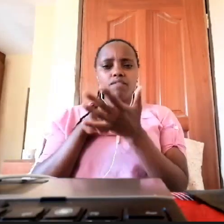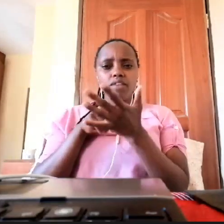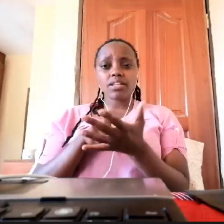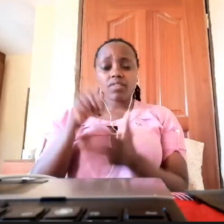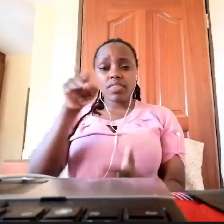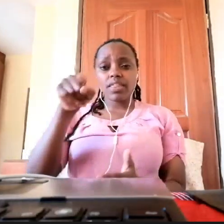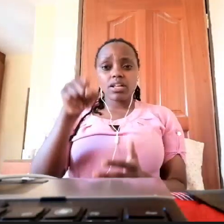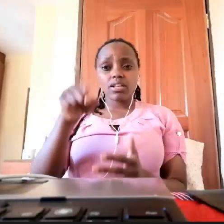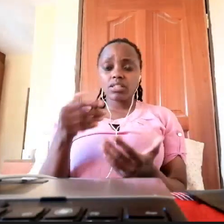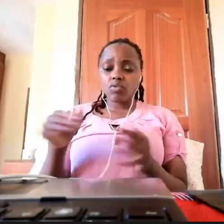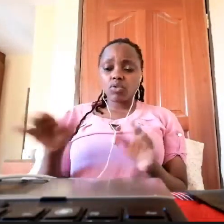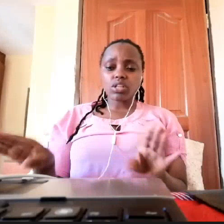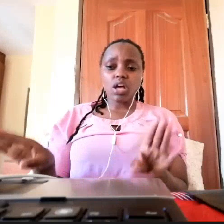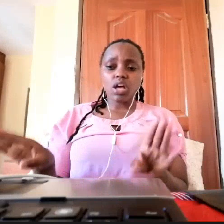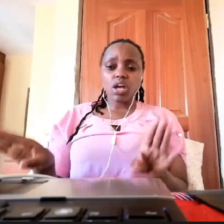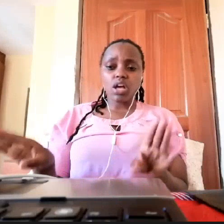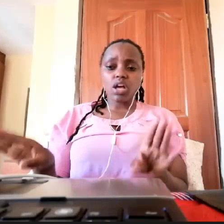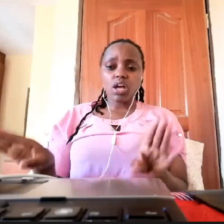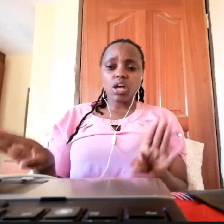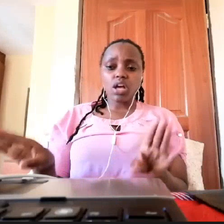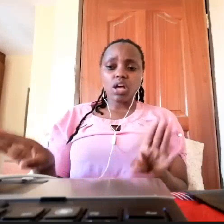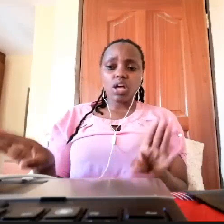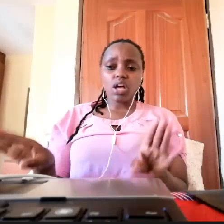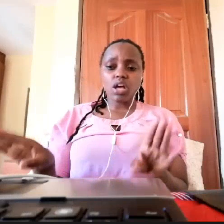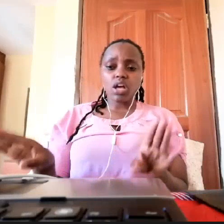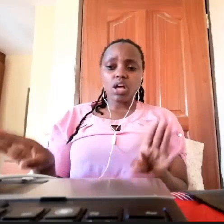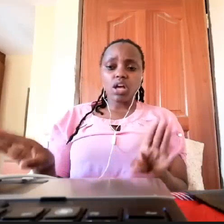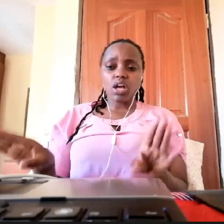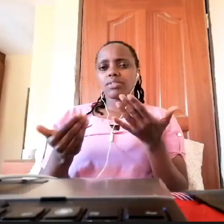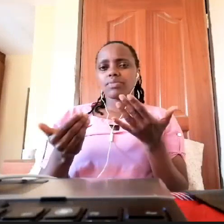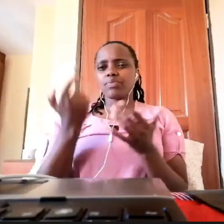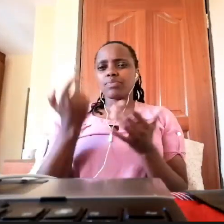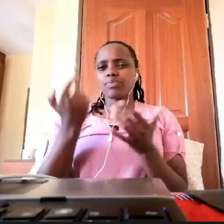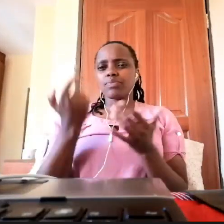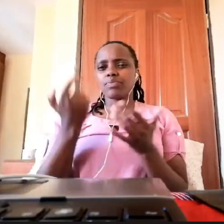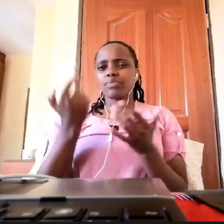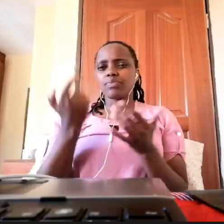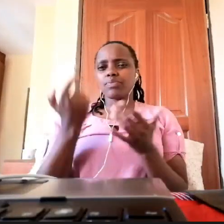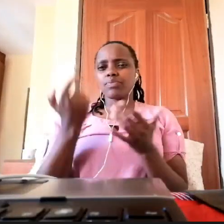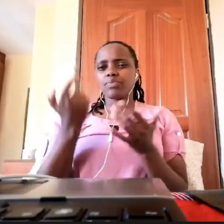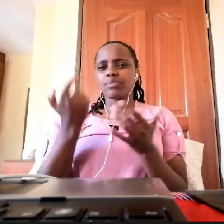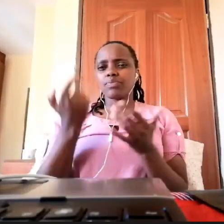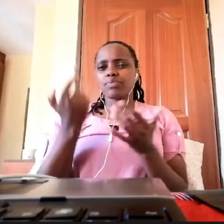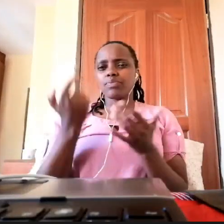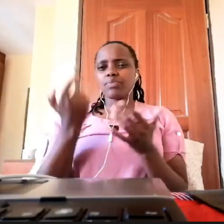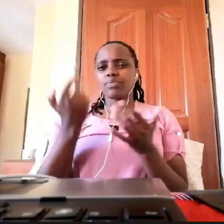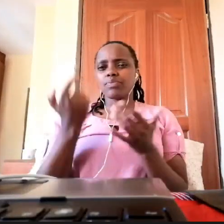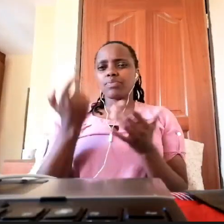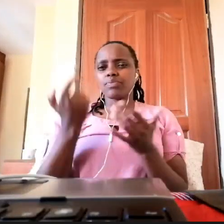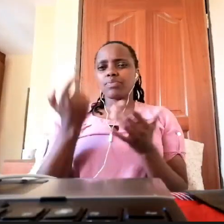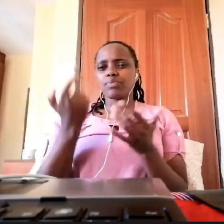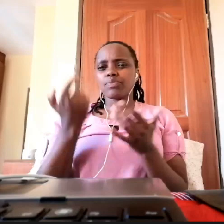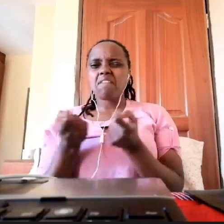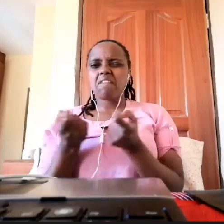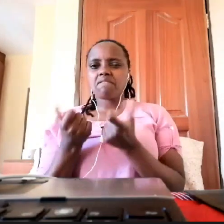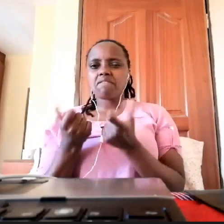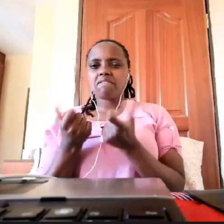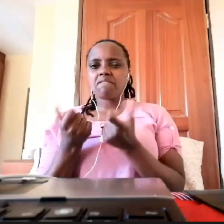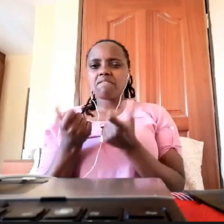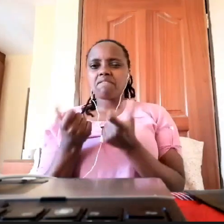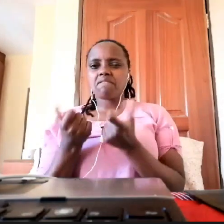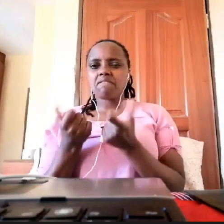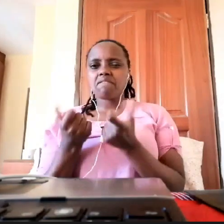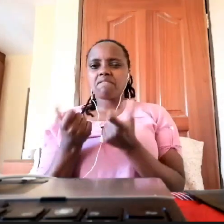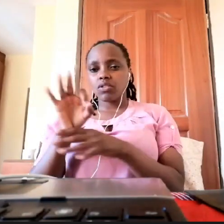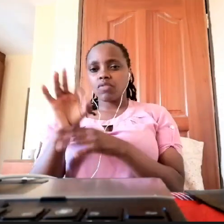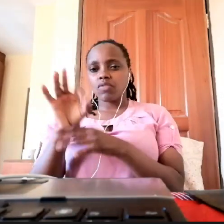was a closed session, which means it was only CSOs and the committee members and a few members of the secretariat